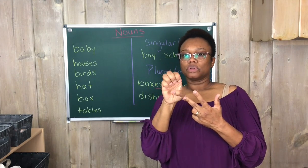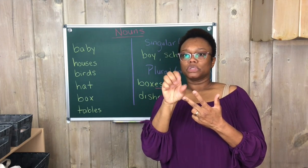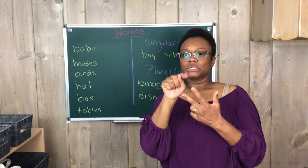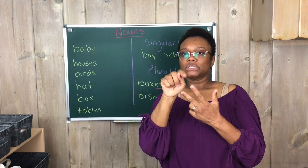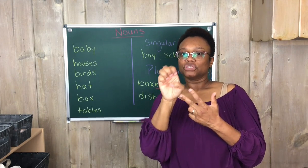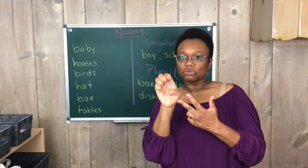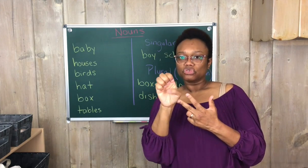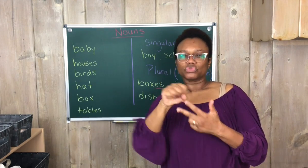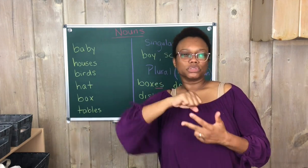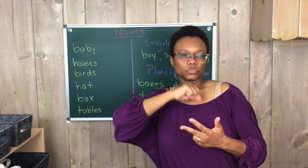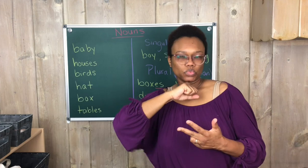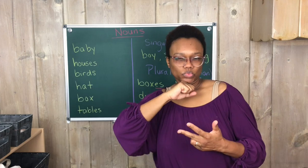concrete nouns.